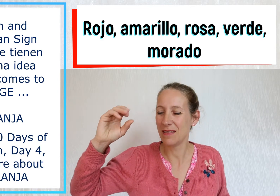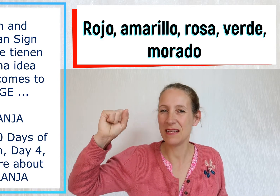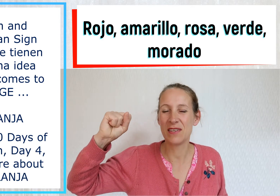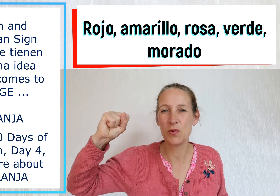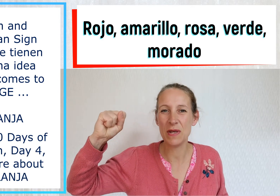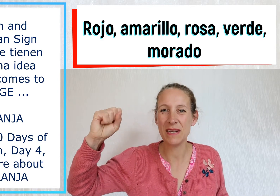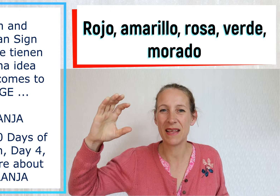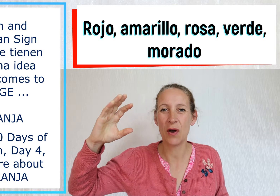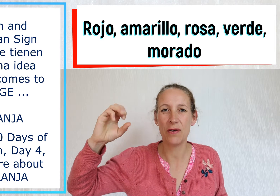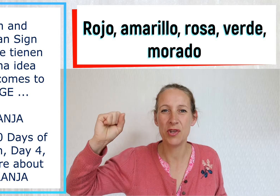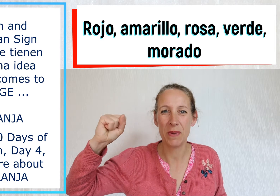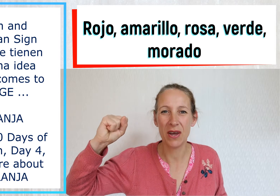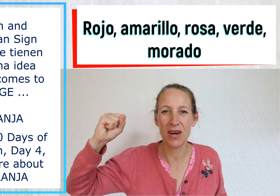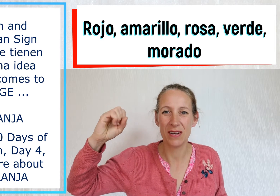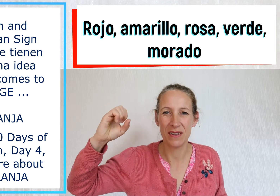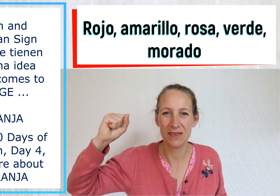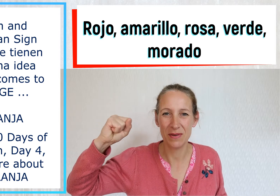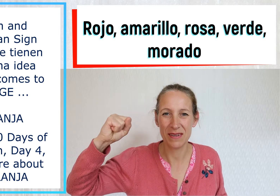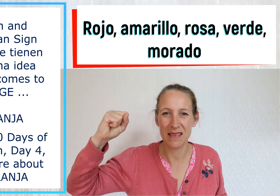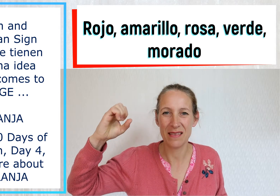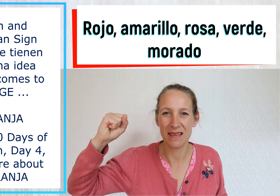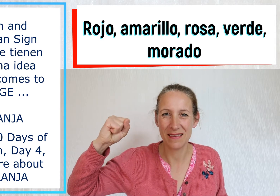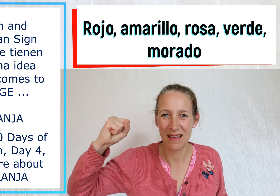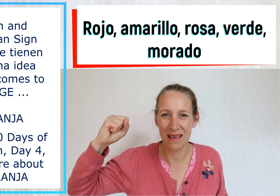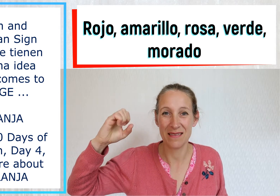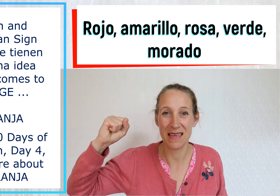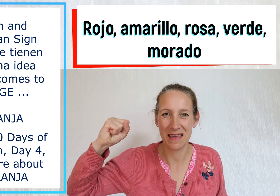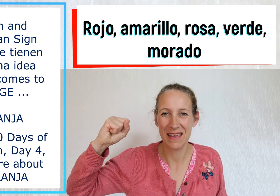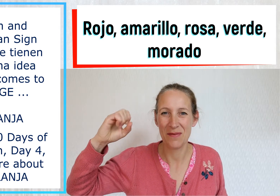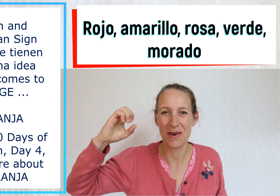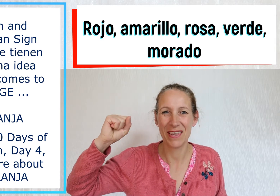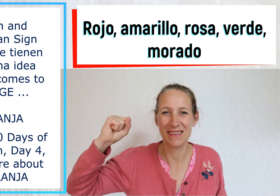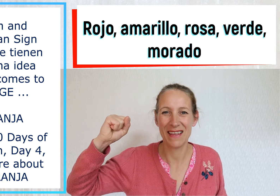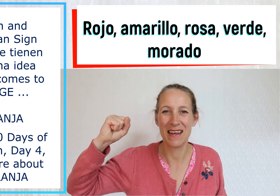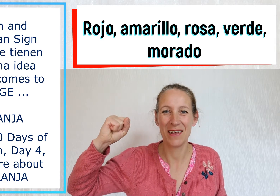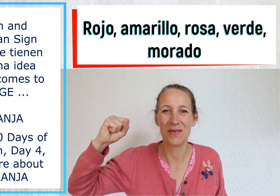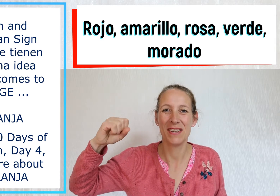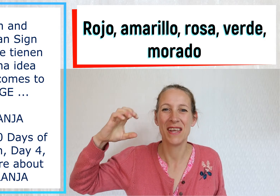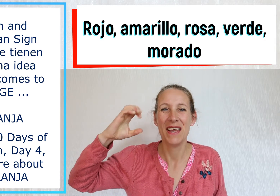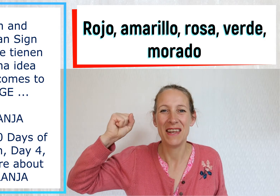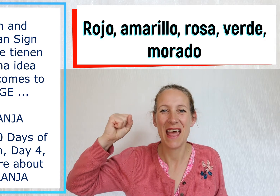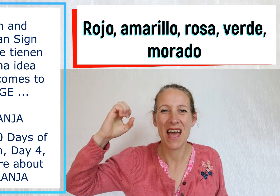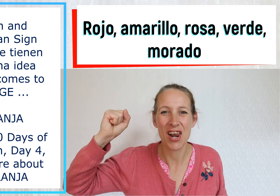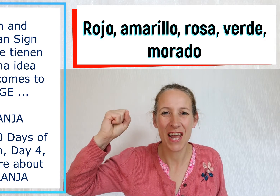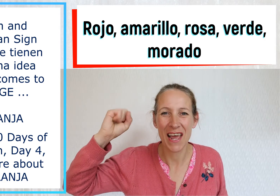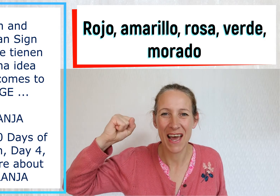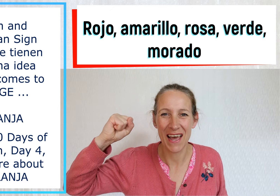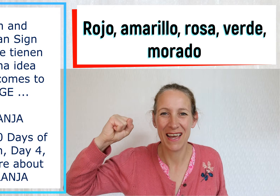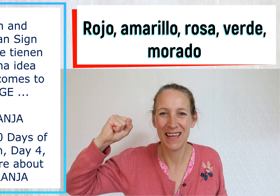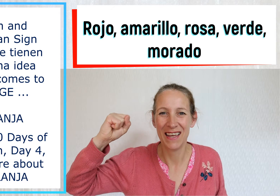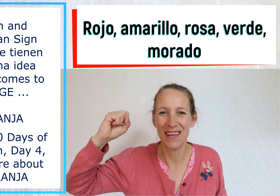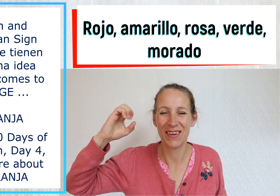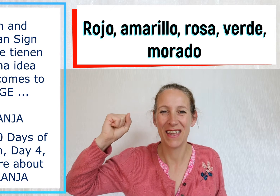they squeeze that orange a bit harder. So it's like this, I think, American Sign Language. Naranja,